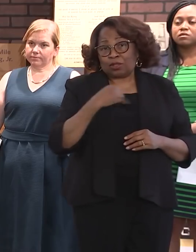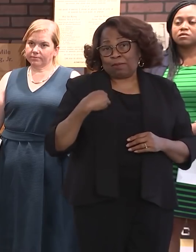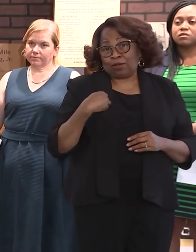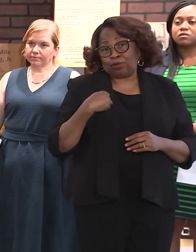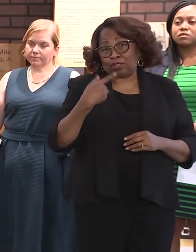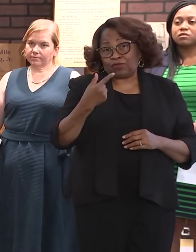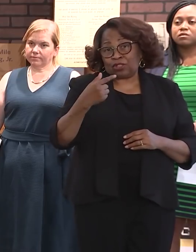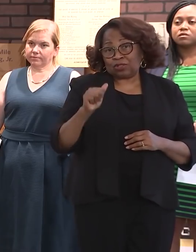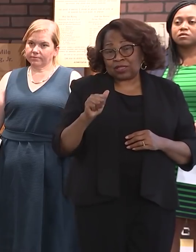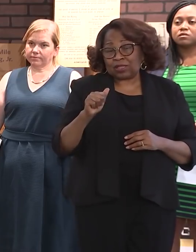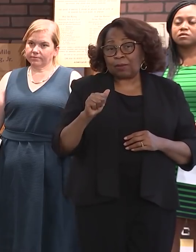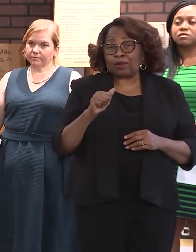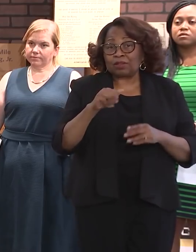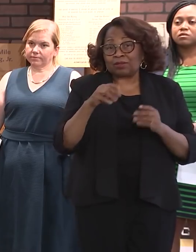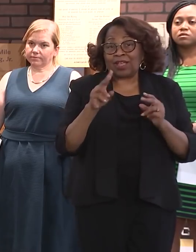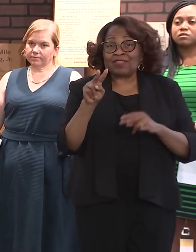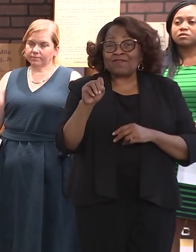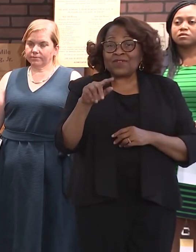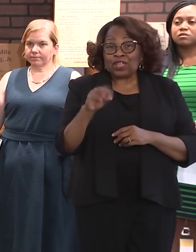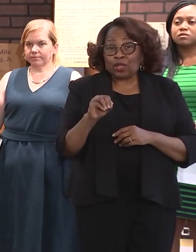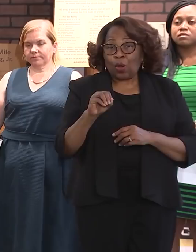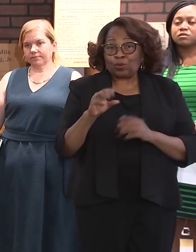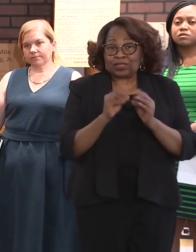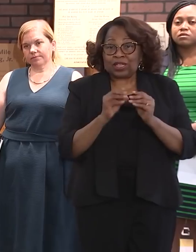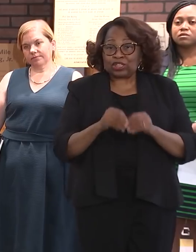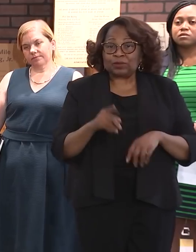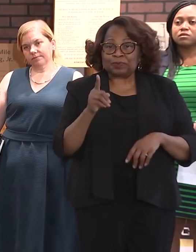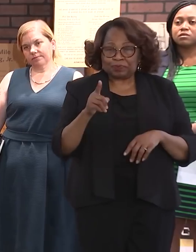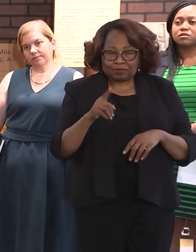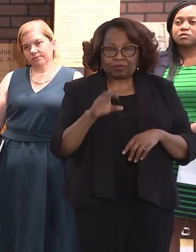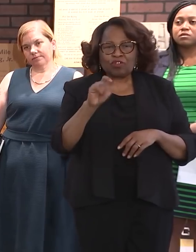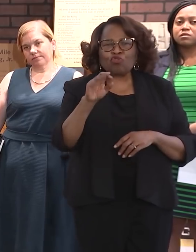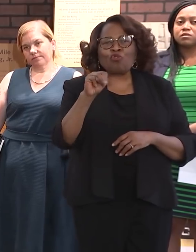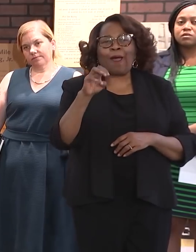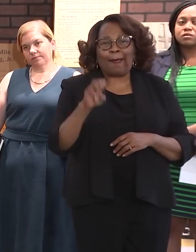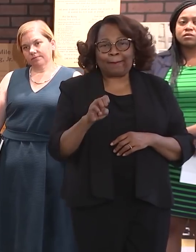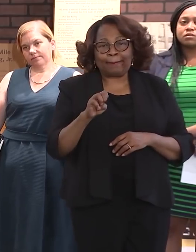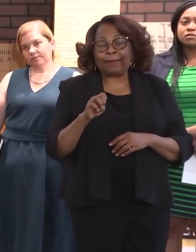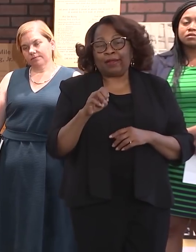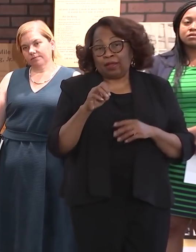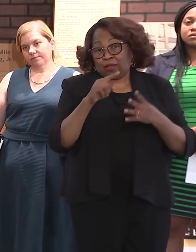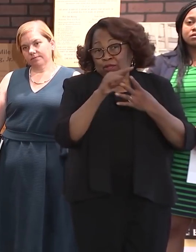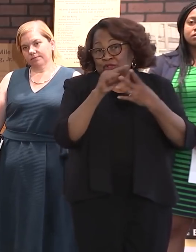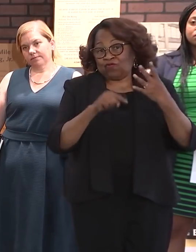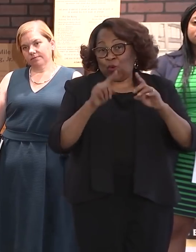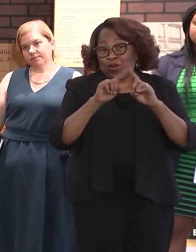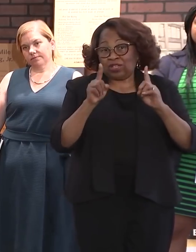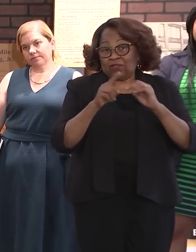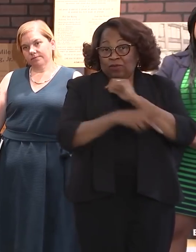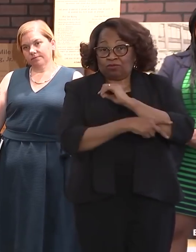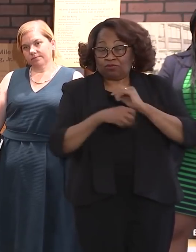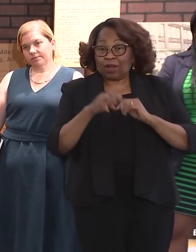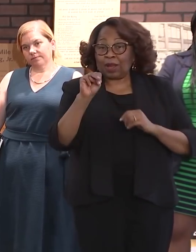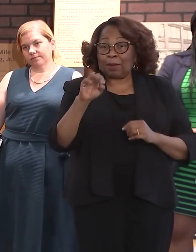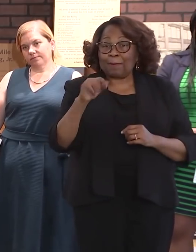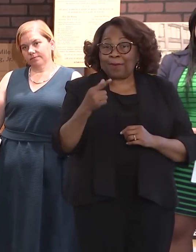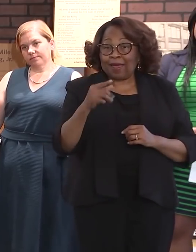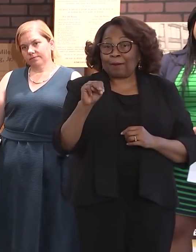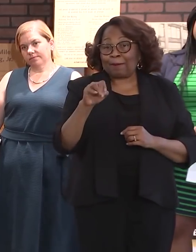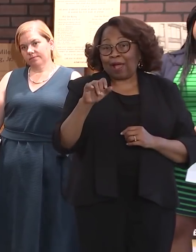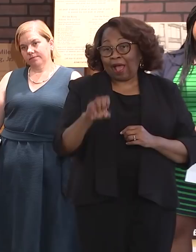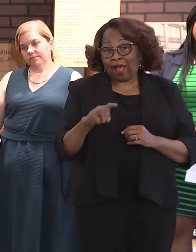General Assembly in the veto session. Crime. There has been some incidents, 4 different armed robberies near the Mag Mile, Old Town